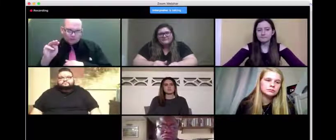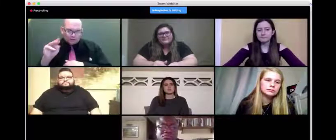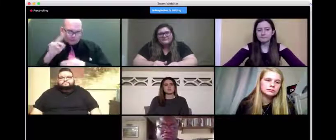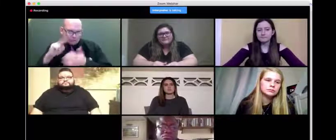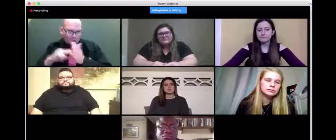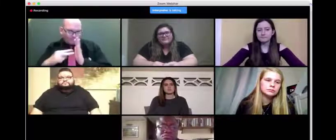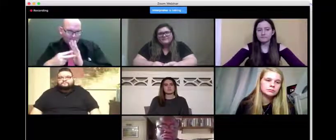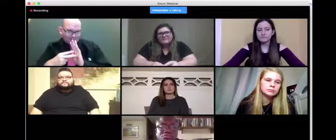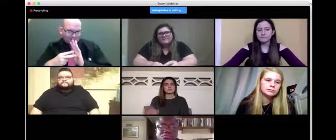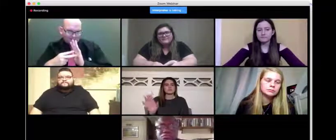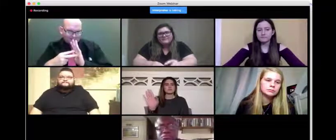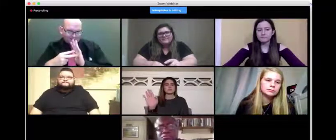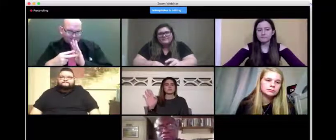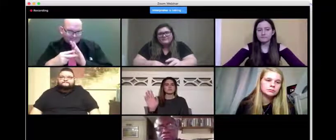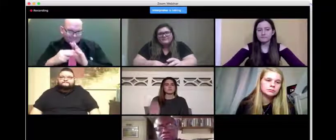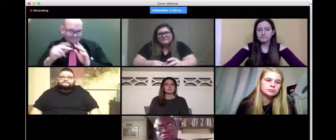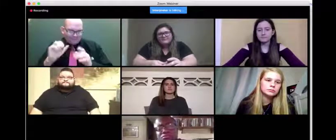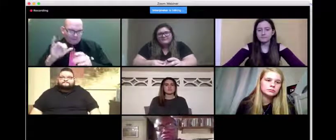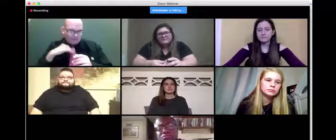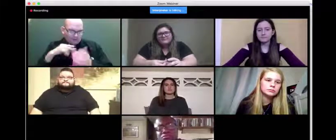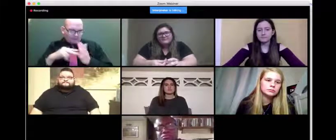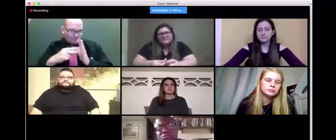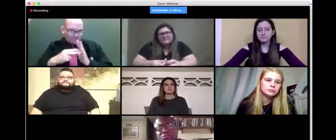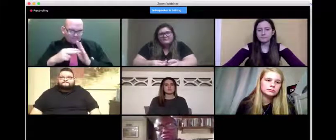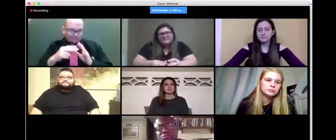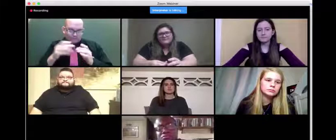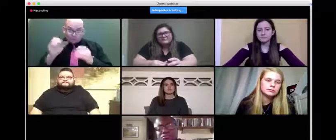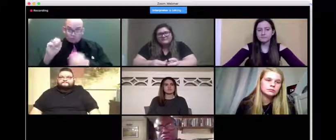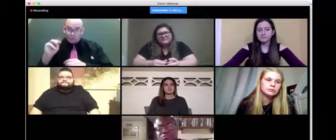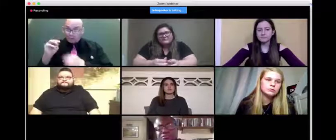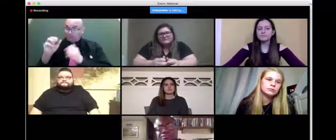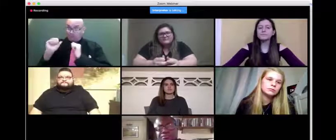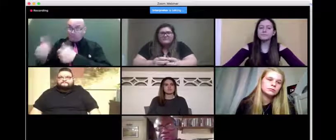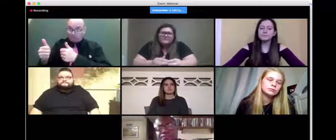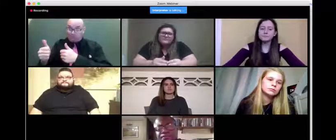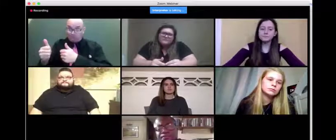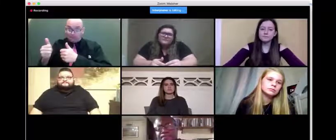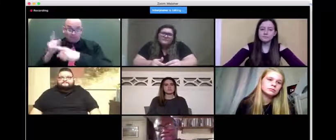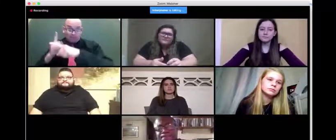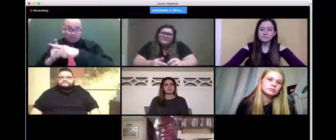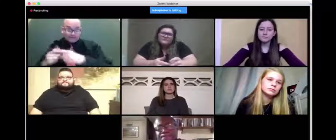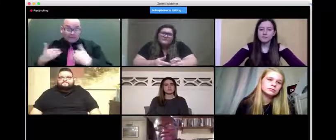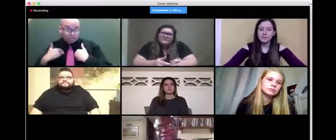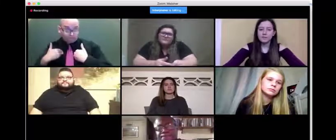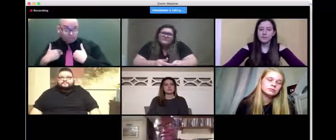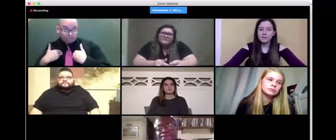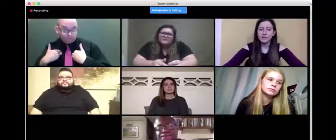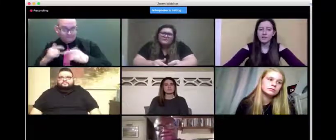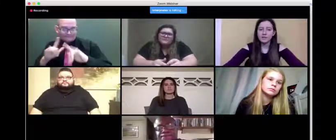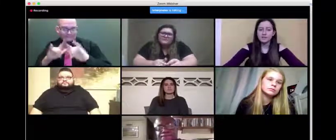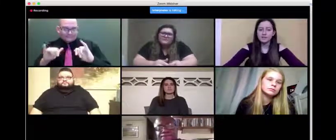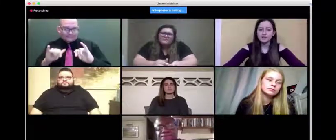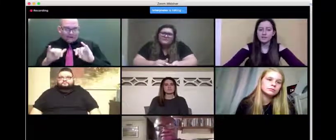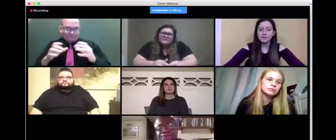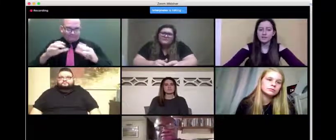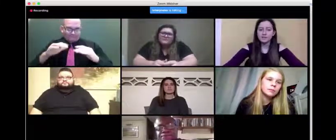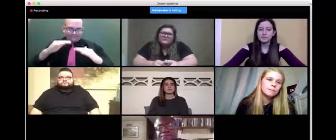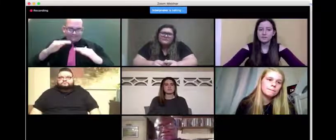media? It's great to have social media, it's positive, but at the same time, like the deaf community feels like the community itself is